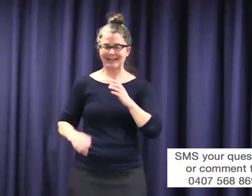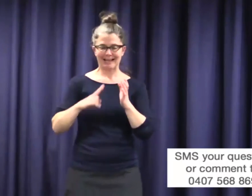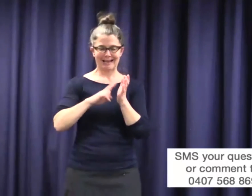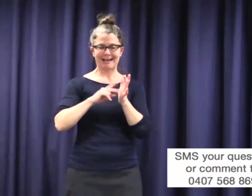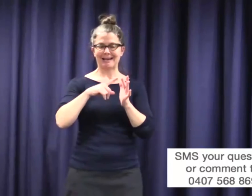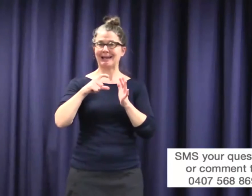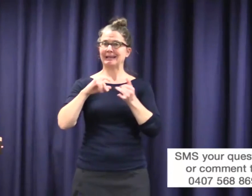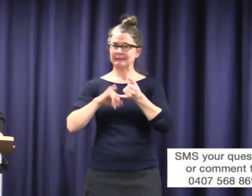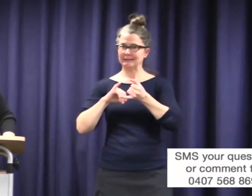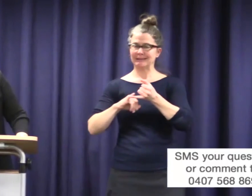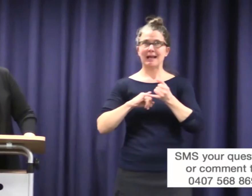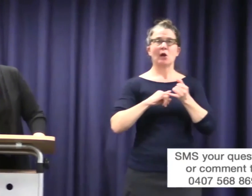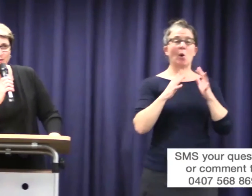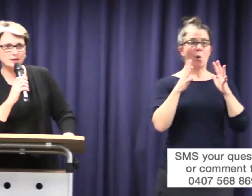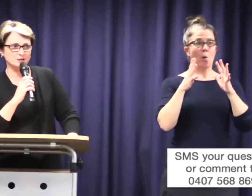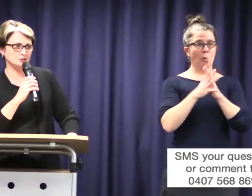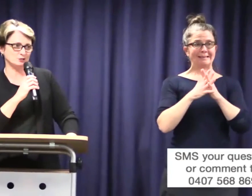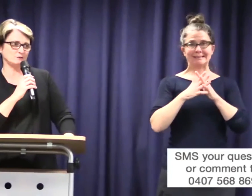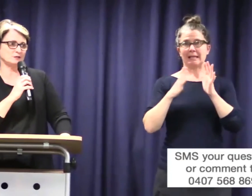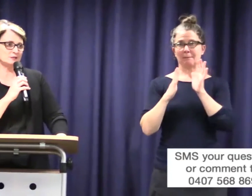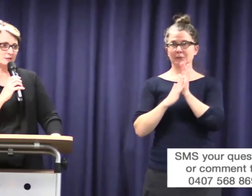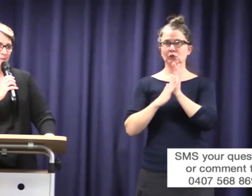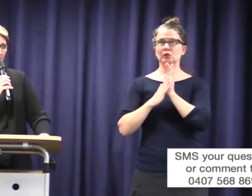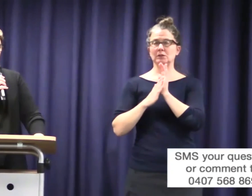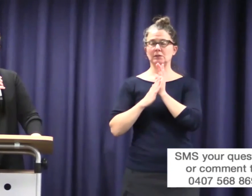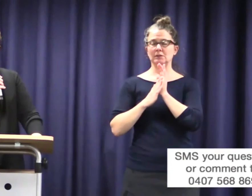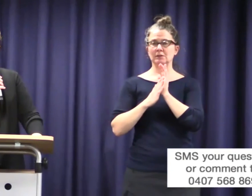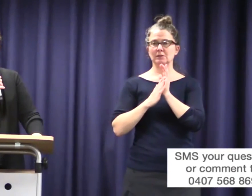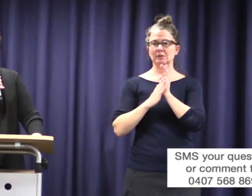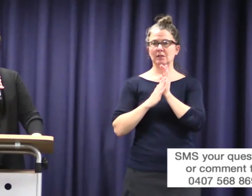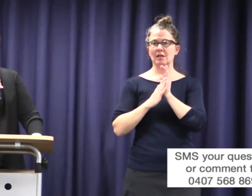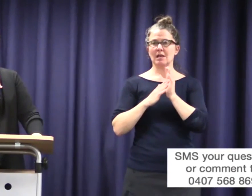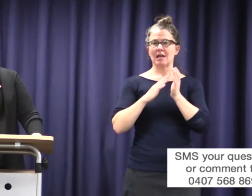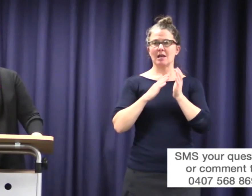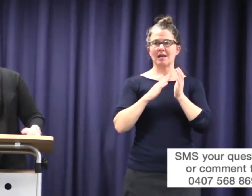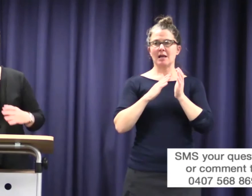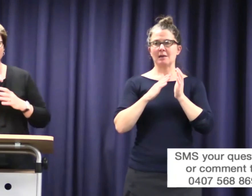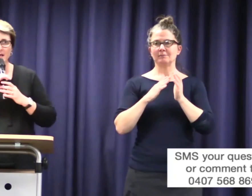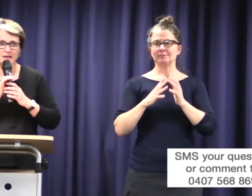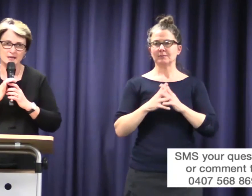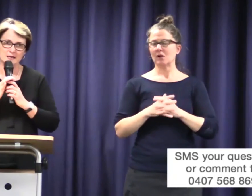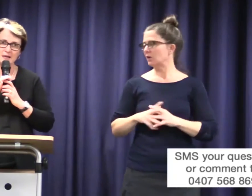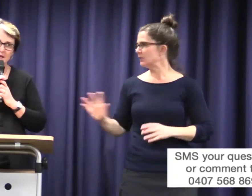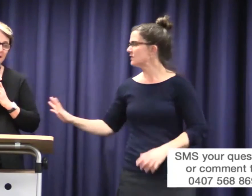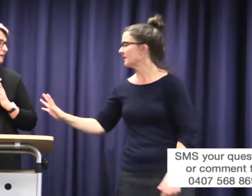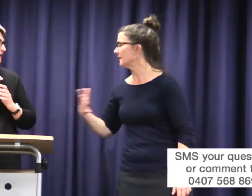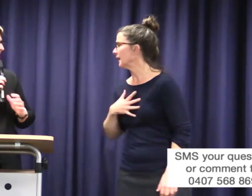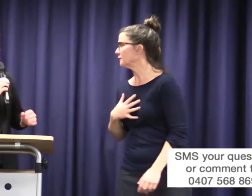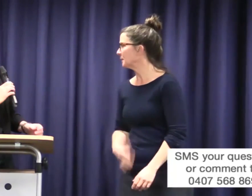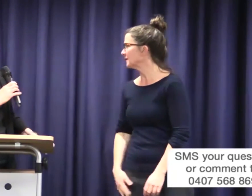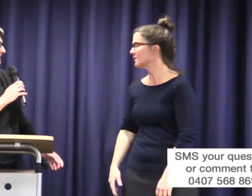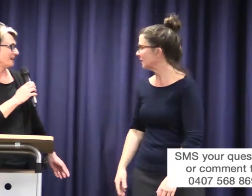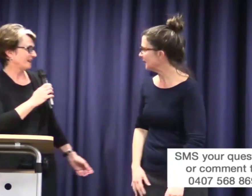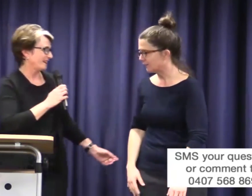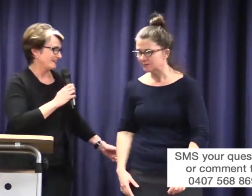NICS is Wesley Mission's National Interpreting and Communication Services. So NABS,